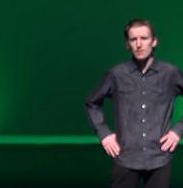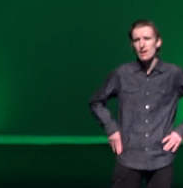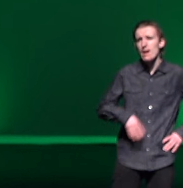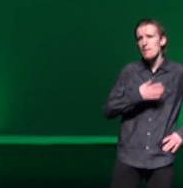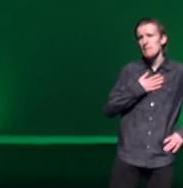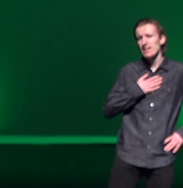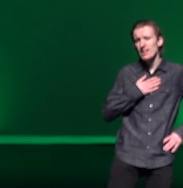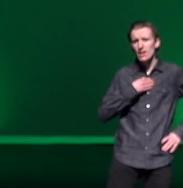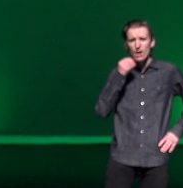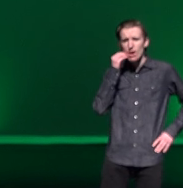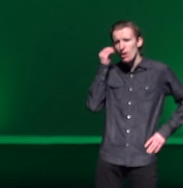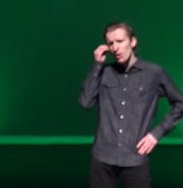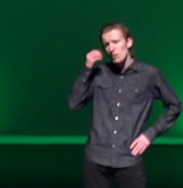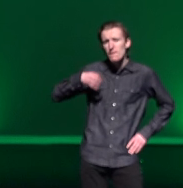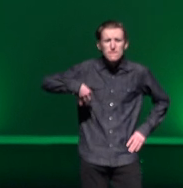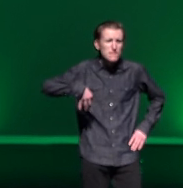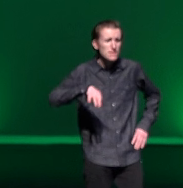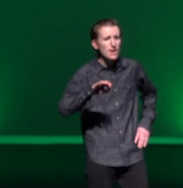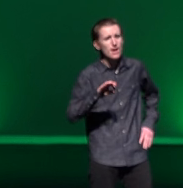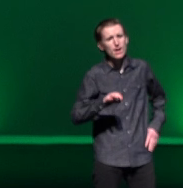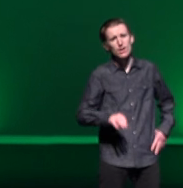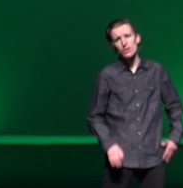Be the flower of my home